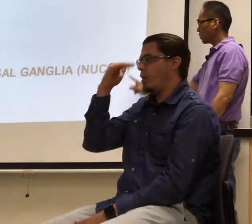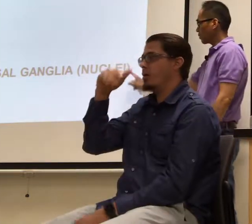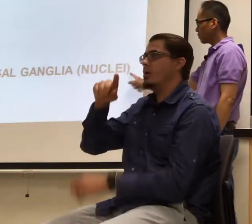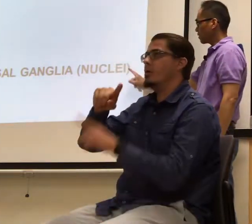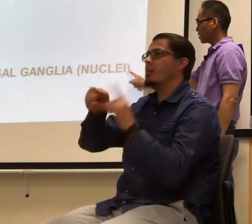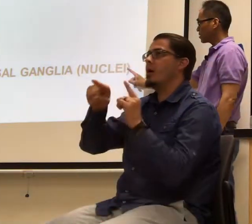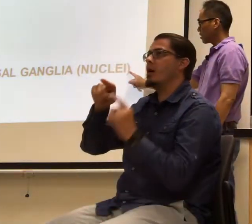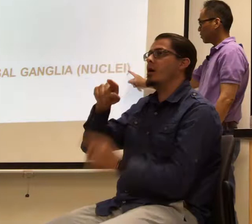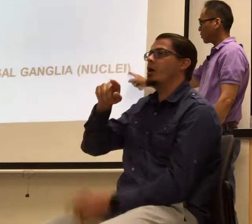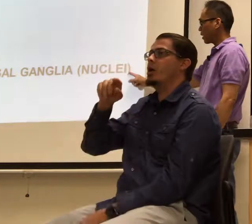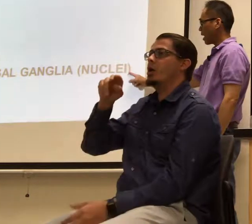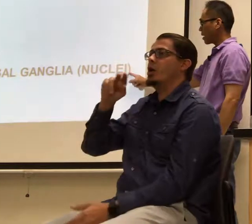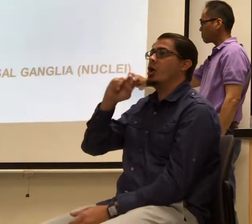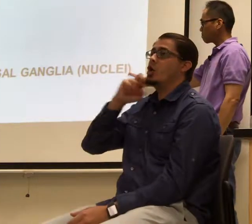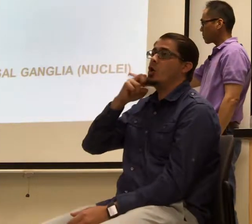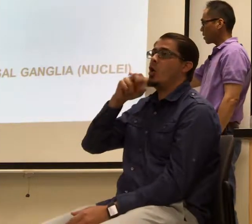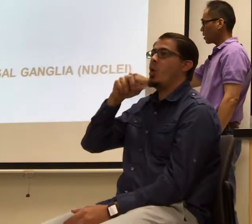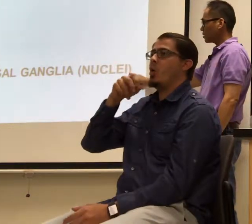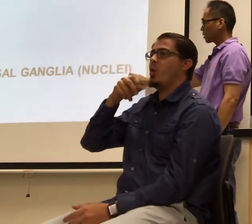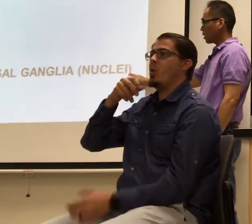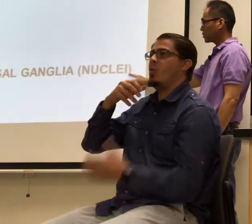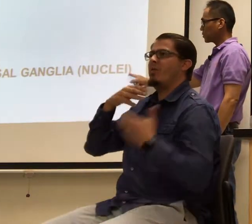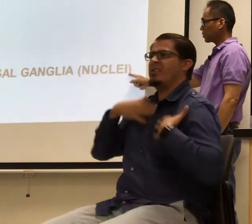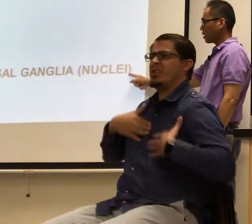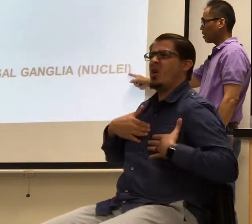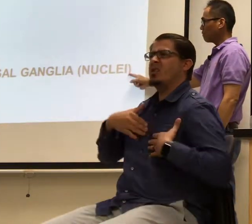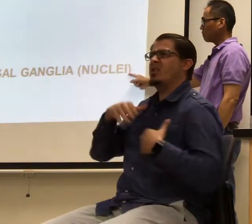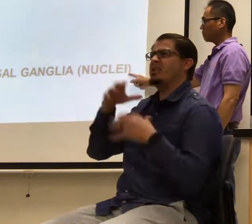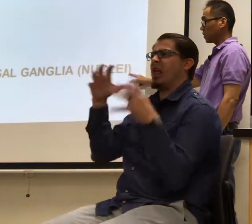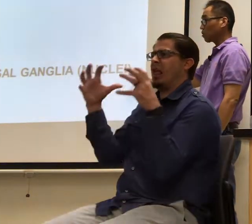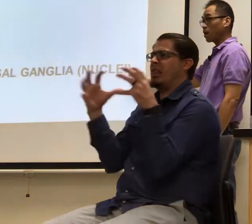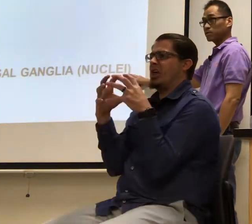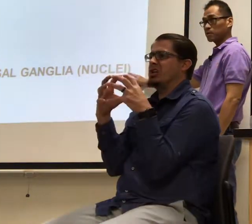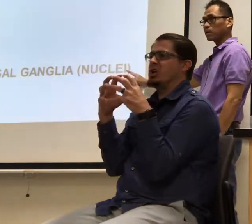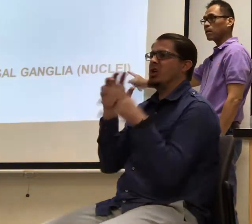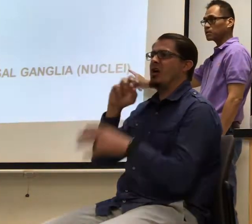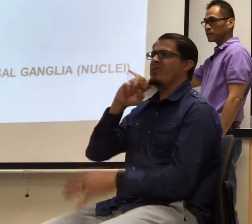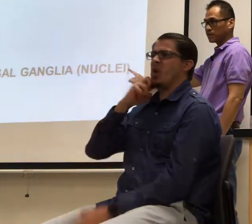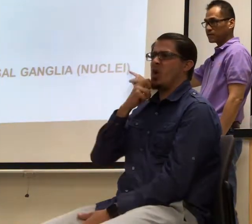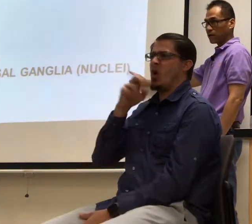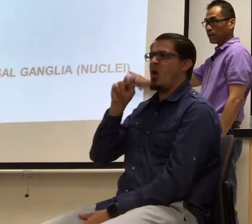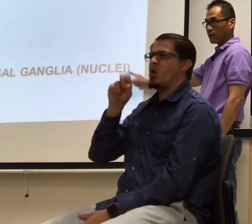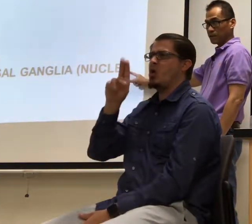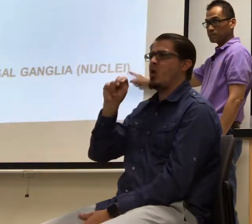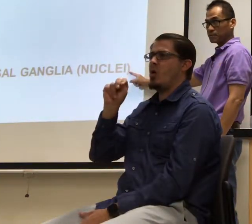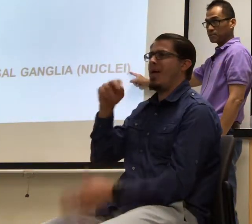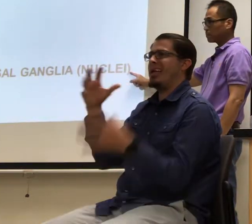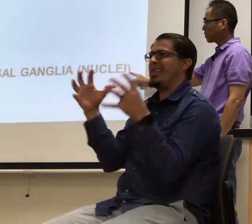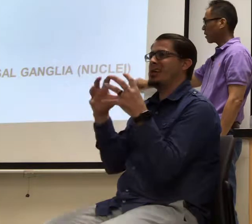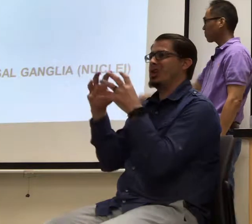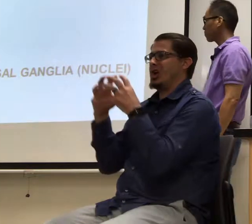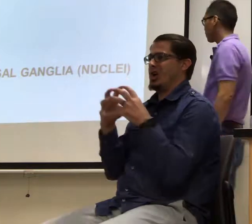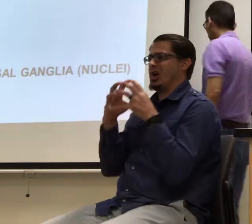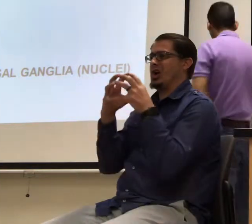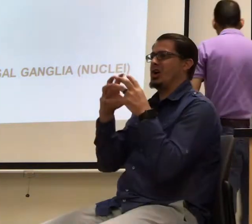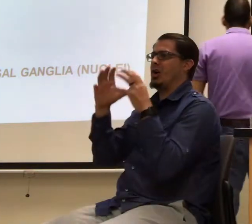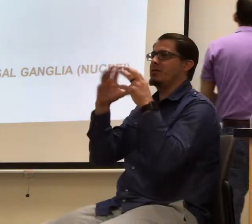in neurophys, a nuclei is a cluster of neurons, a cluster of cell bodies.